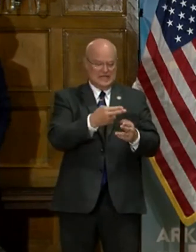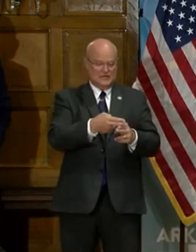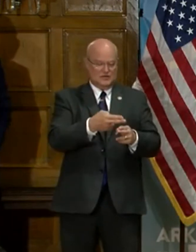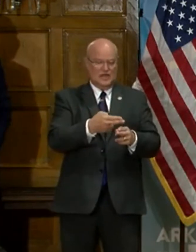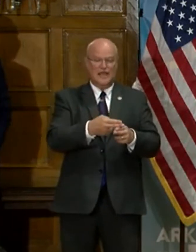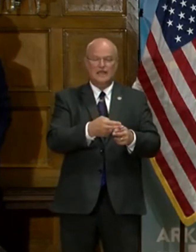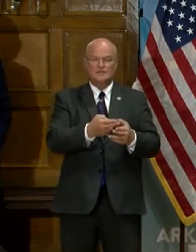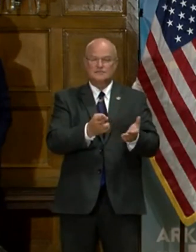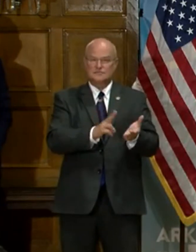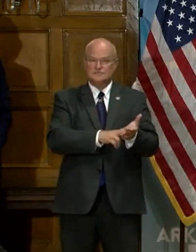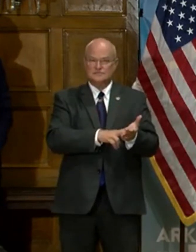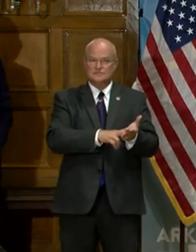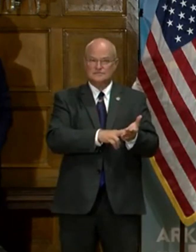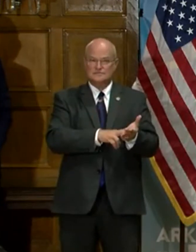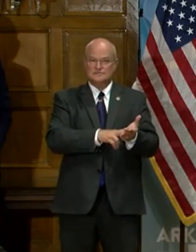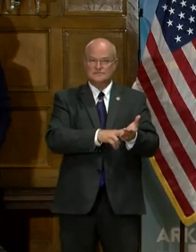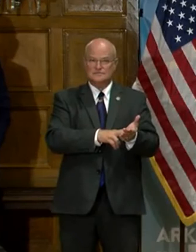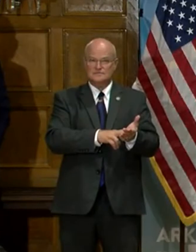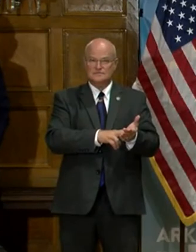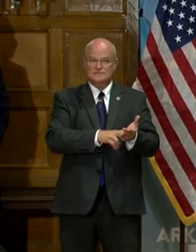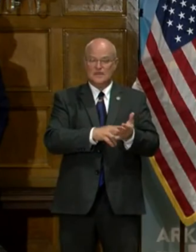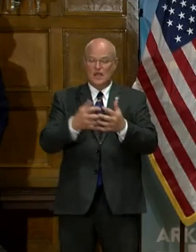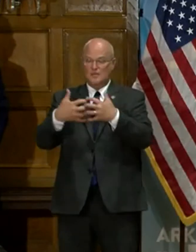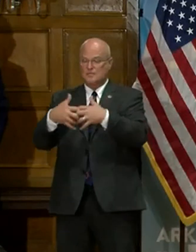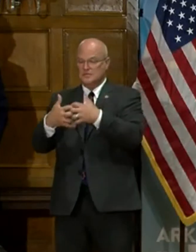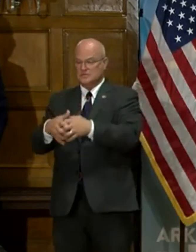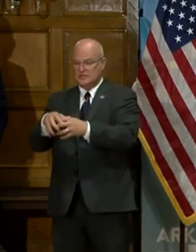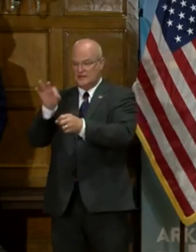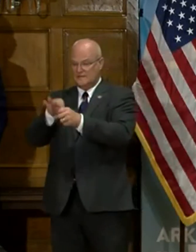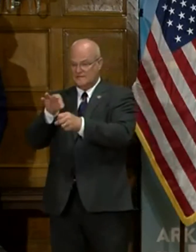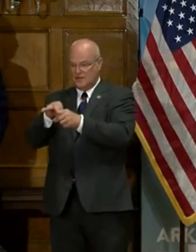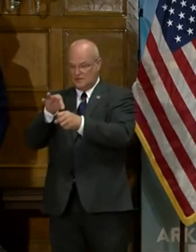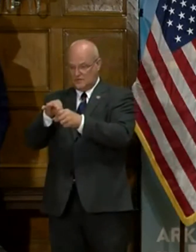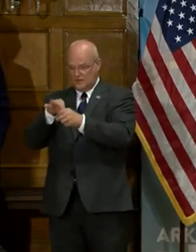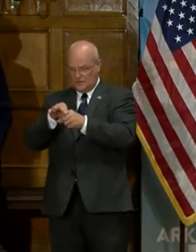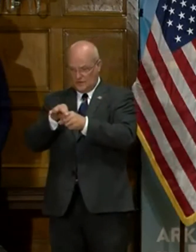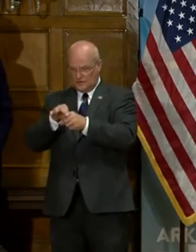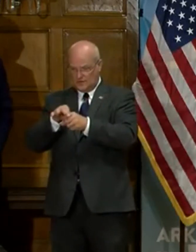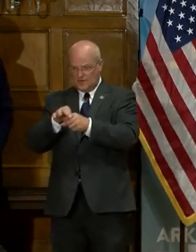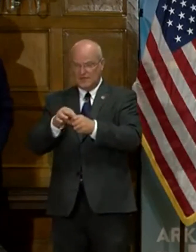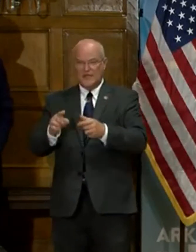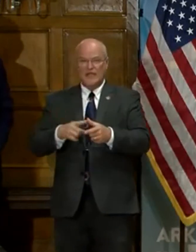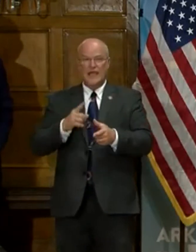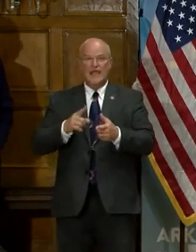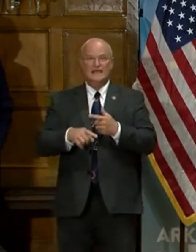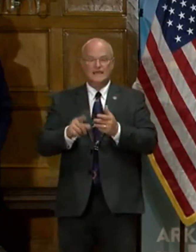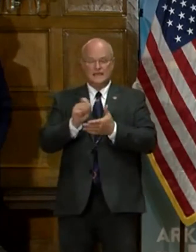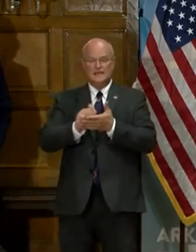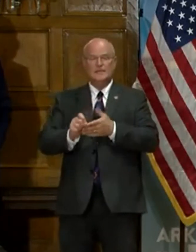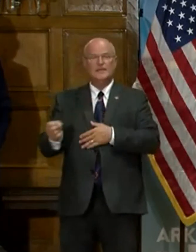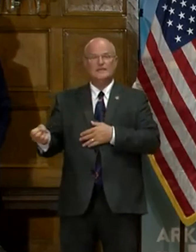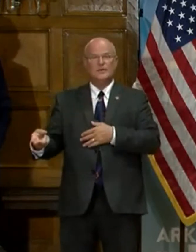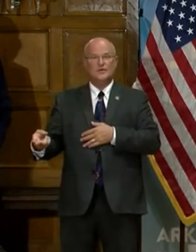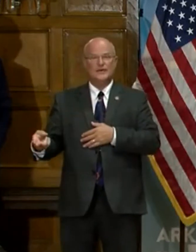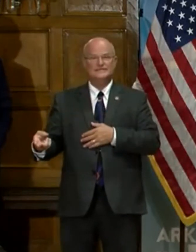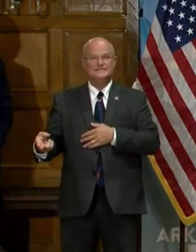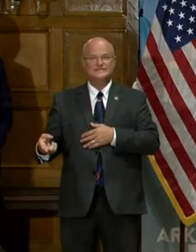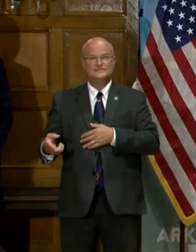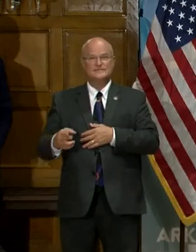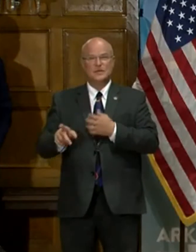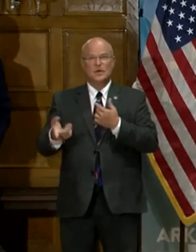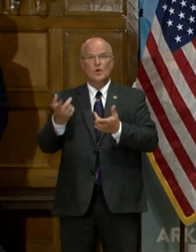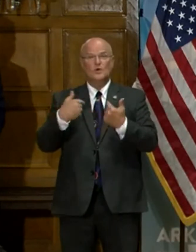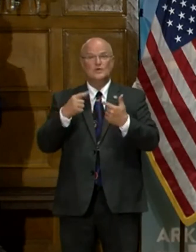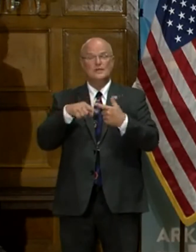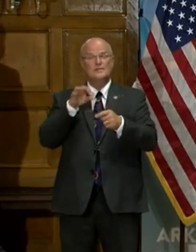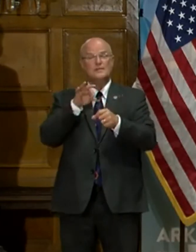on the signature pad, go to the machine and vote, cast your vote, and then throw the pen away. So when you come to